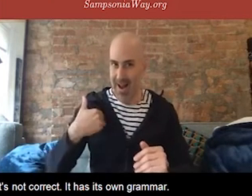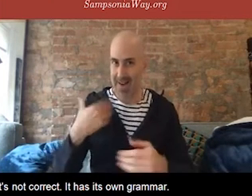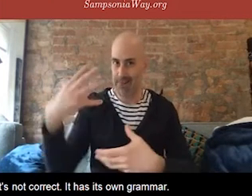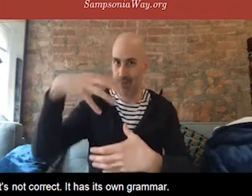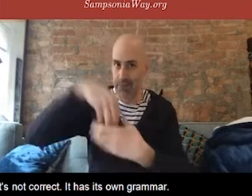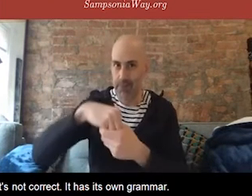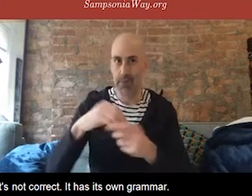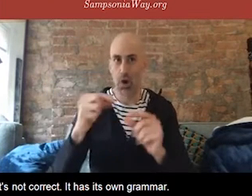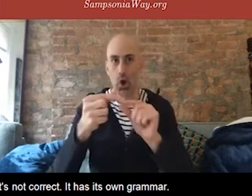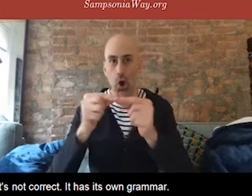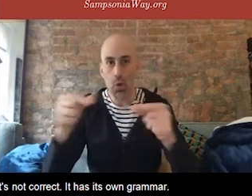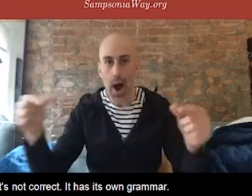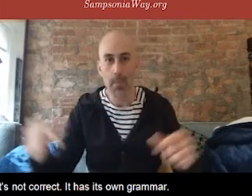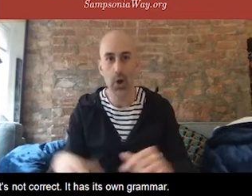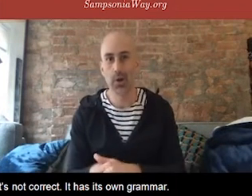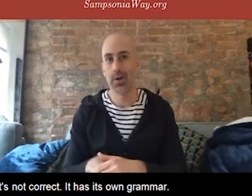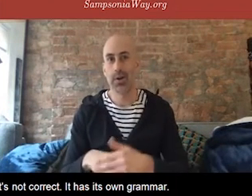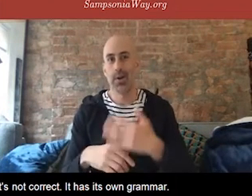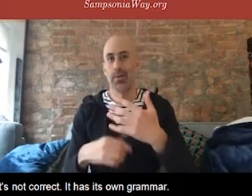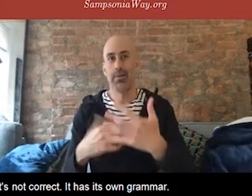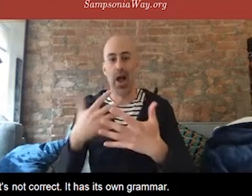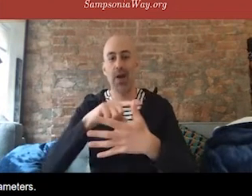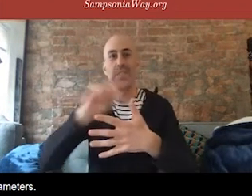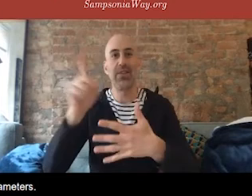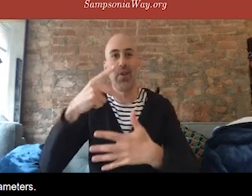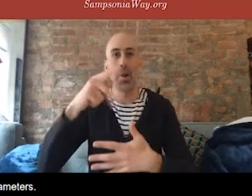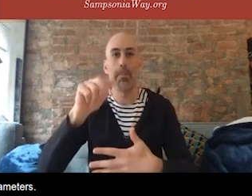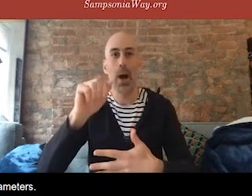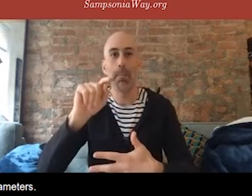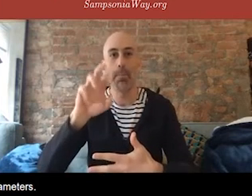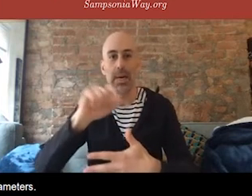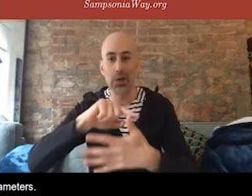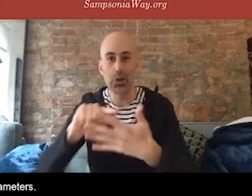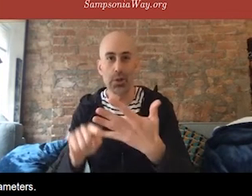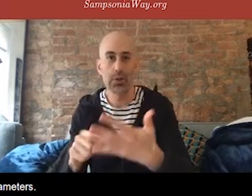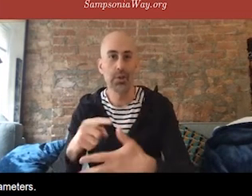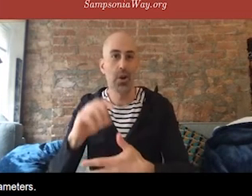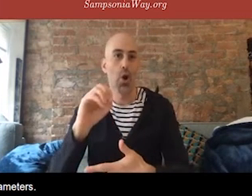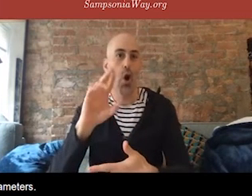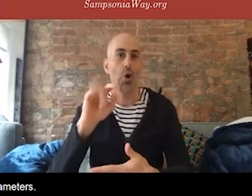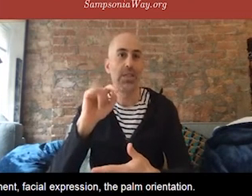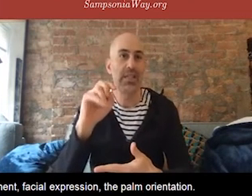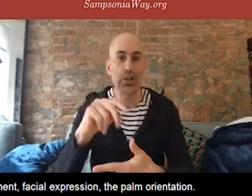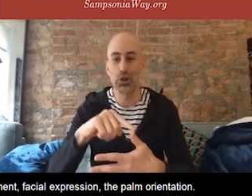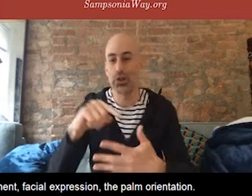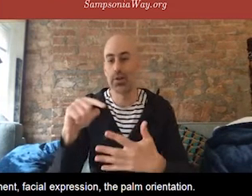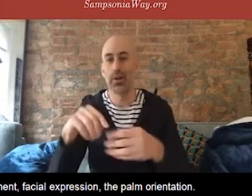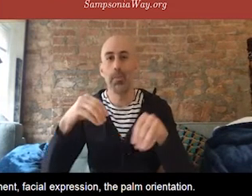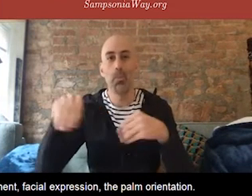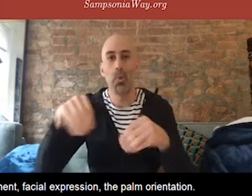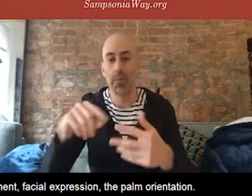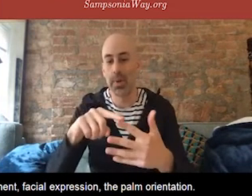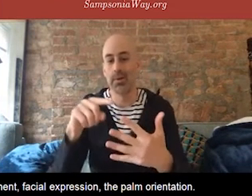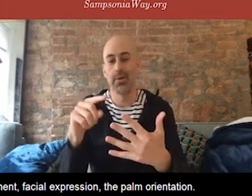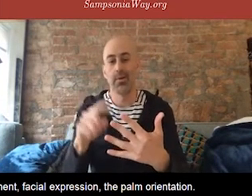and that's not correct. It has its own grammar. It has its own parameters. It's five different